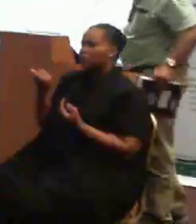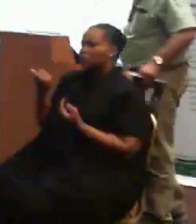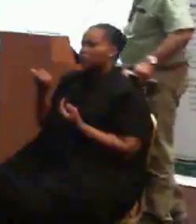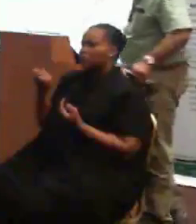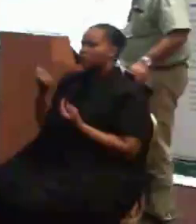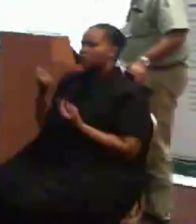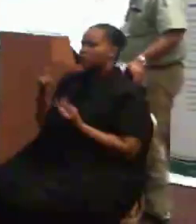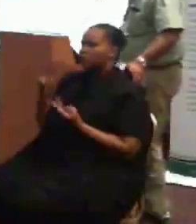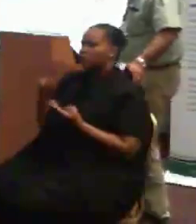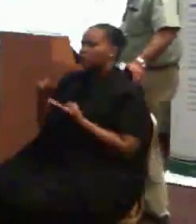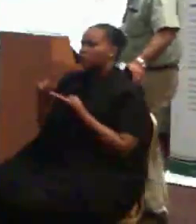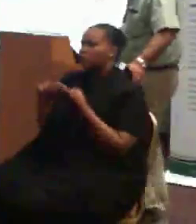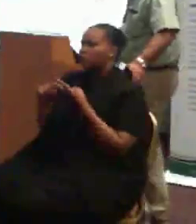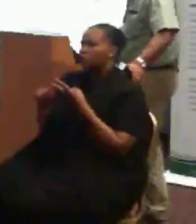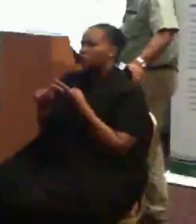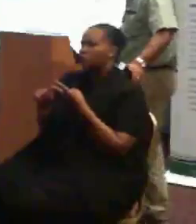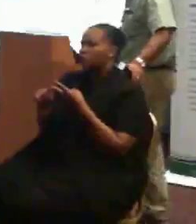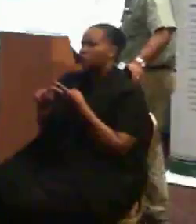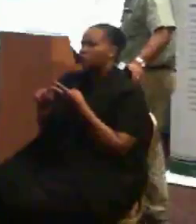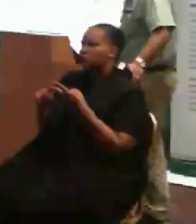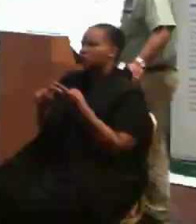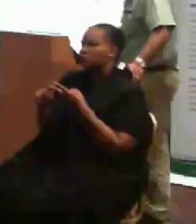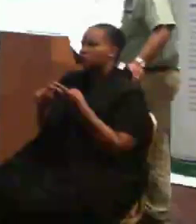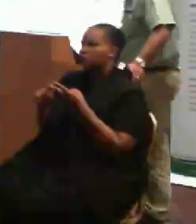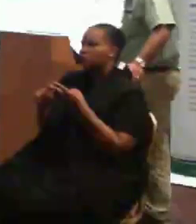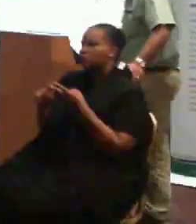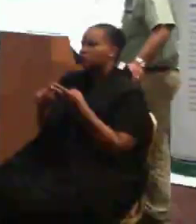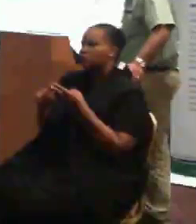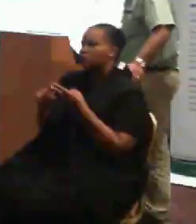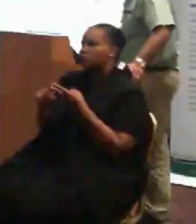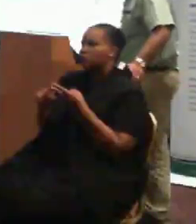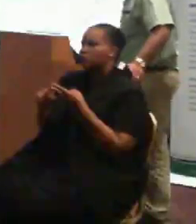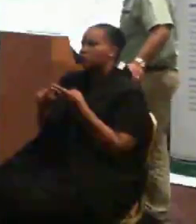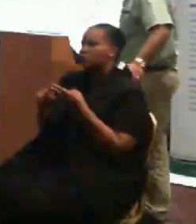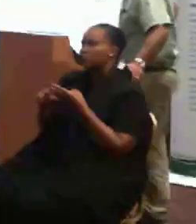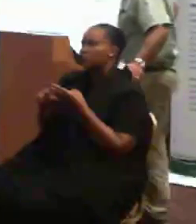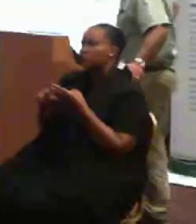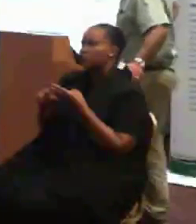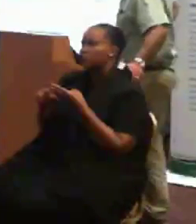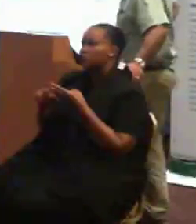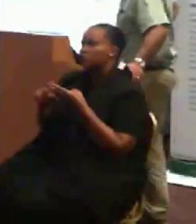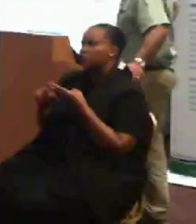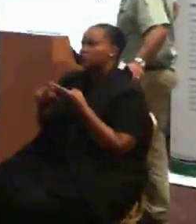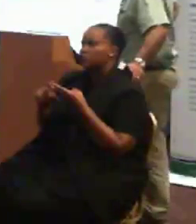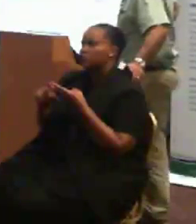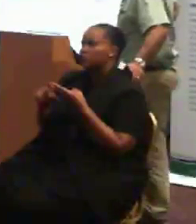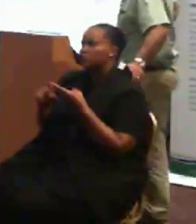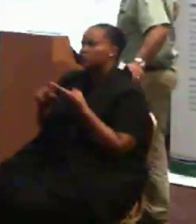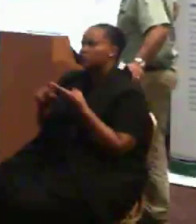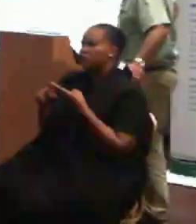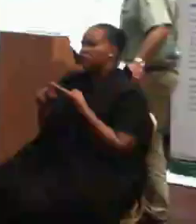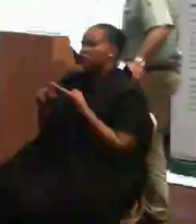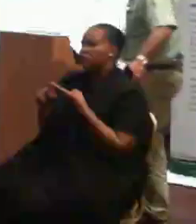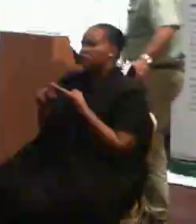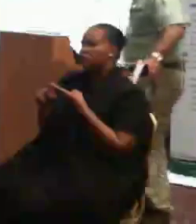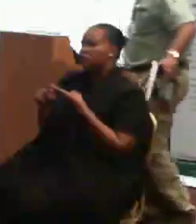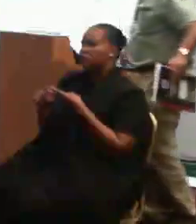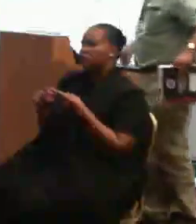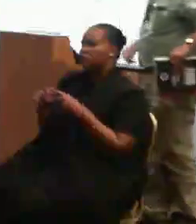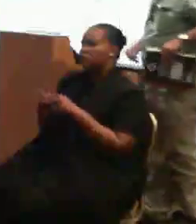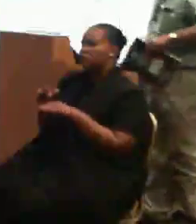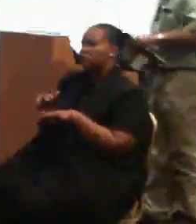the second bullet, large agricultural, the second bullet, large agricultural intensive irrigation